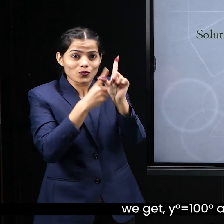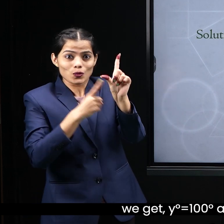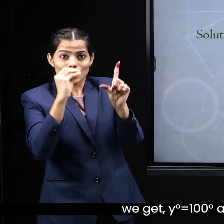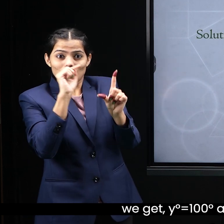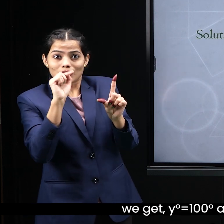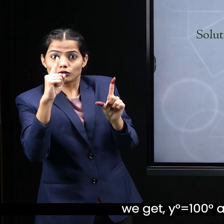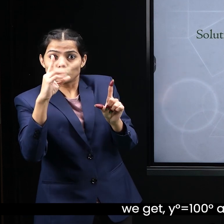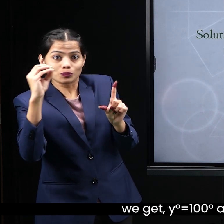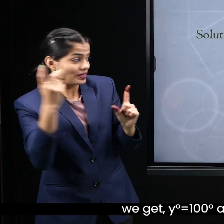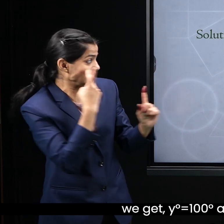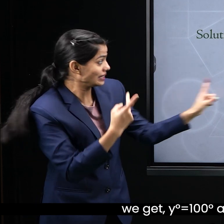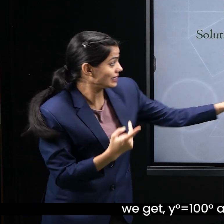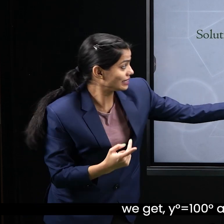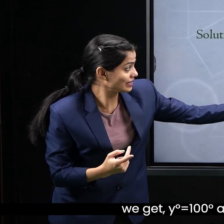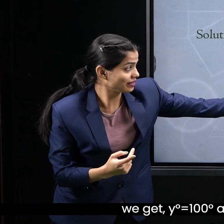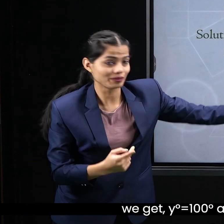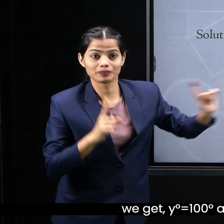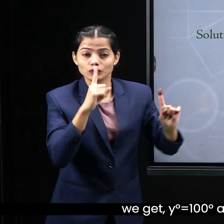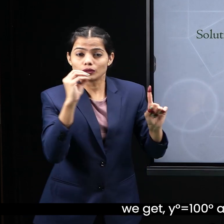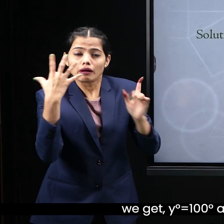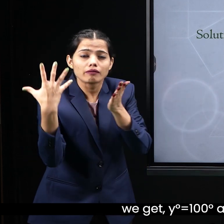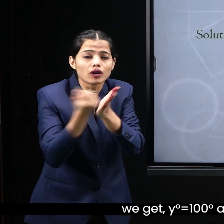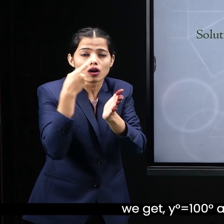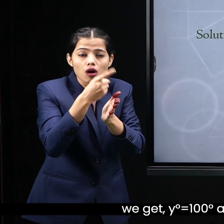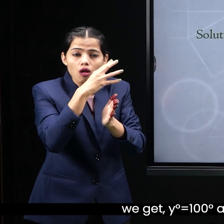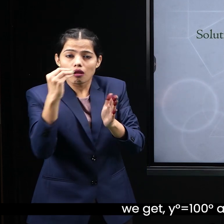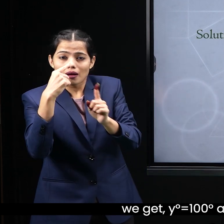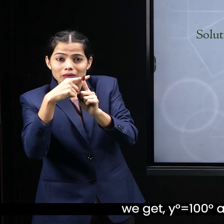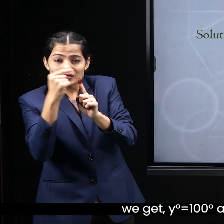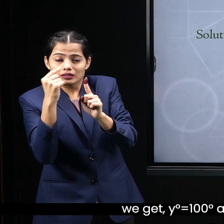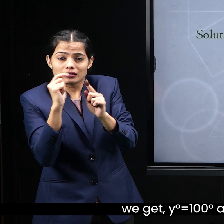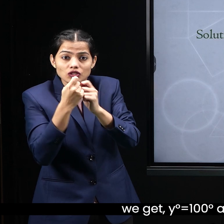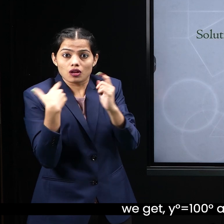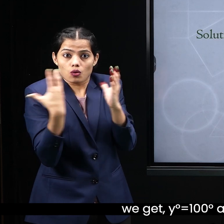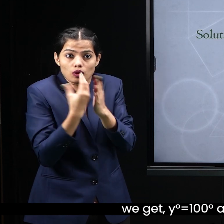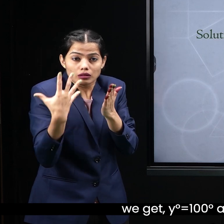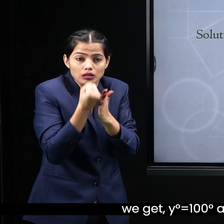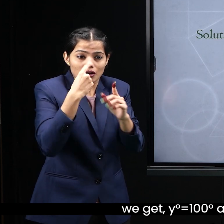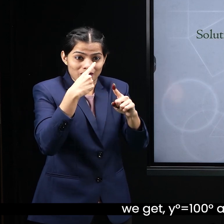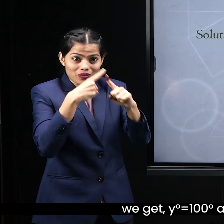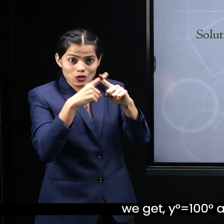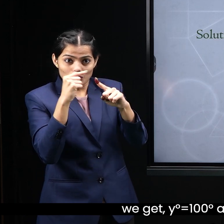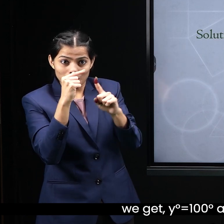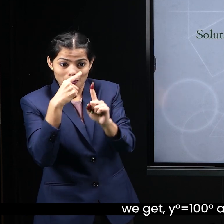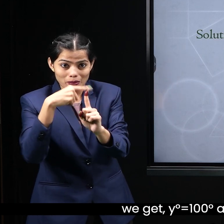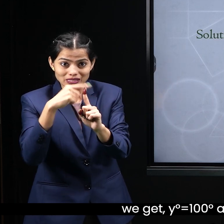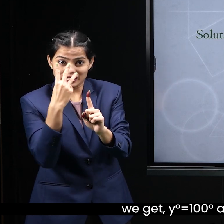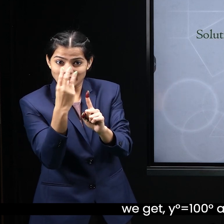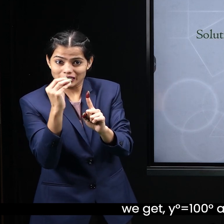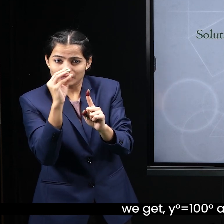y degrees is equal to 100 degrees and substitute we get x degrees plus 30